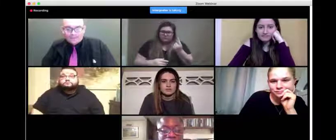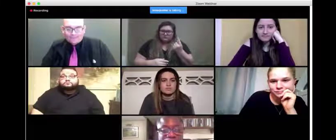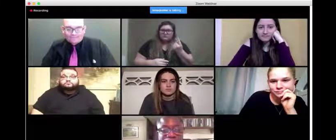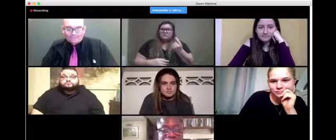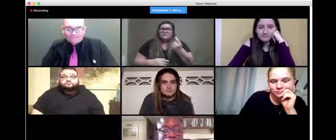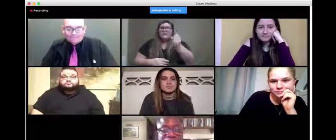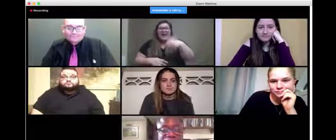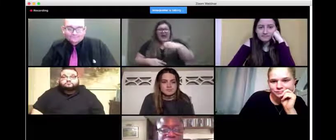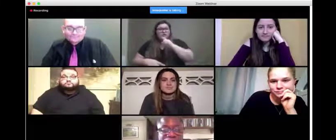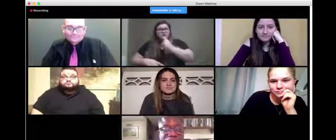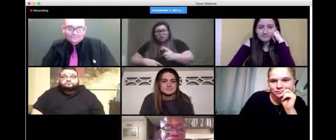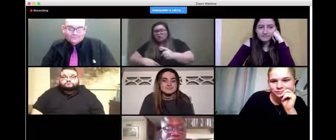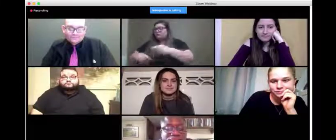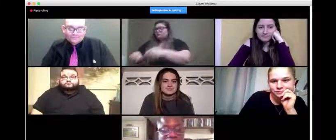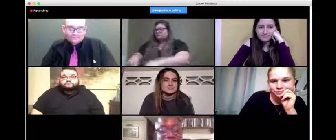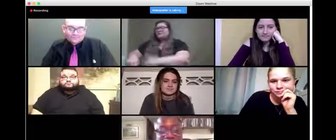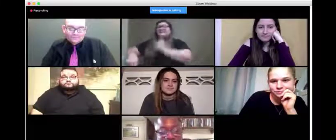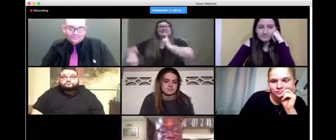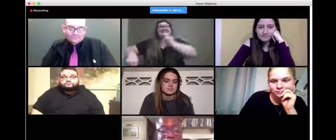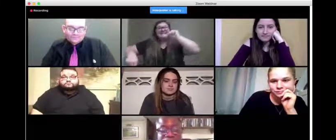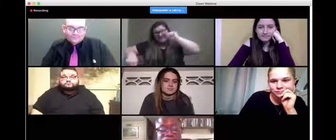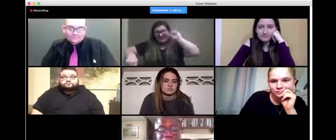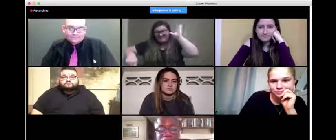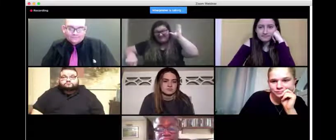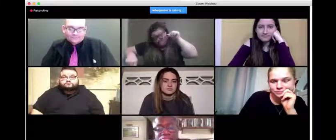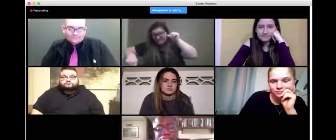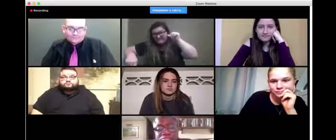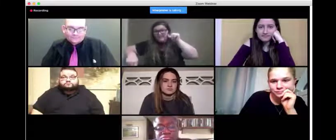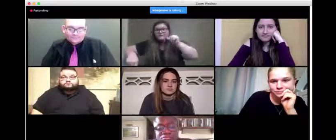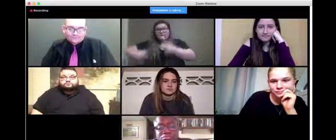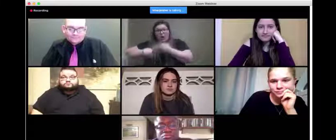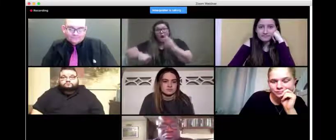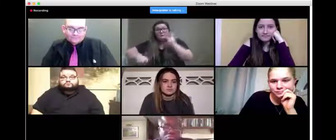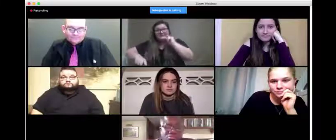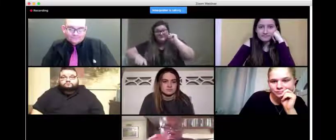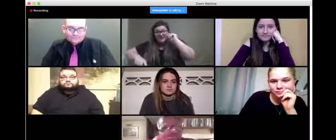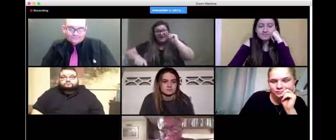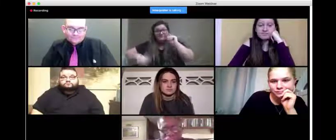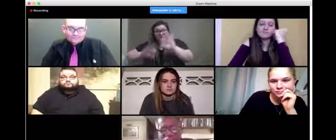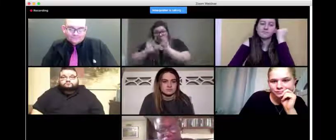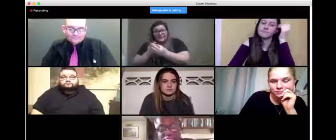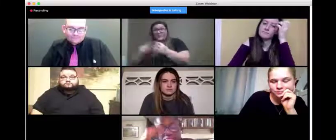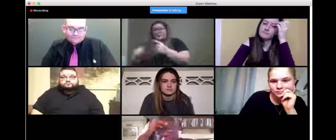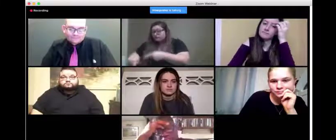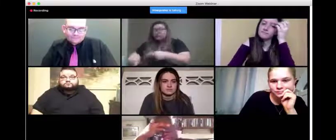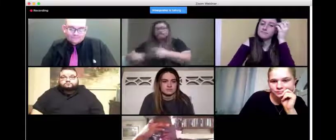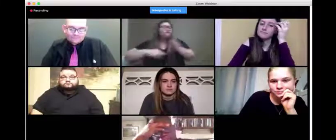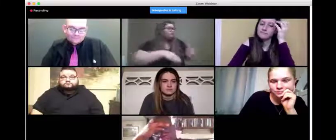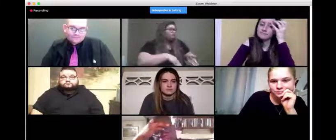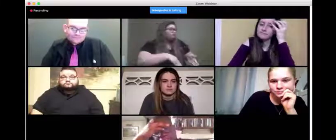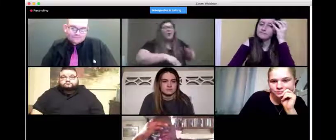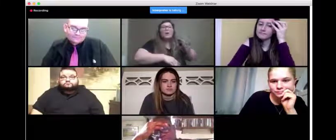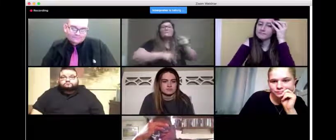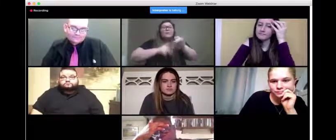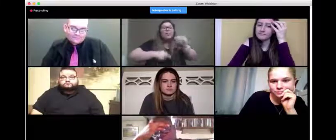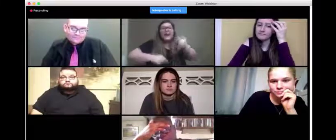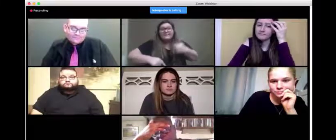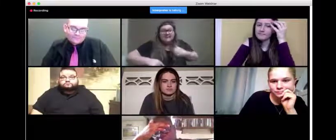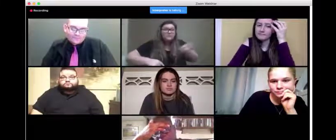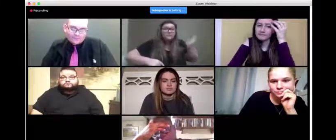don't, you're from a deaf family, or people like me who've got a cochlear, or people who are hard of hearing. All of us have